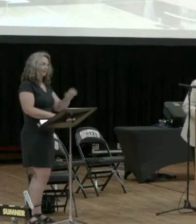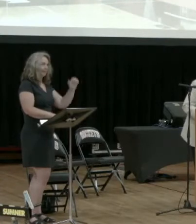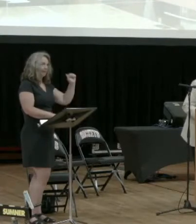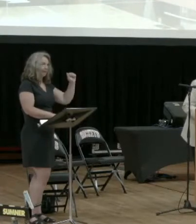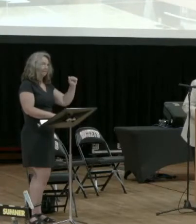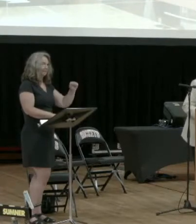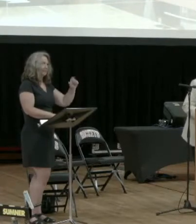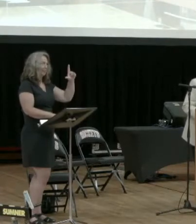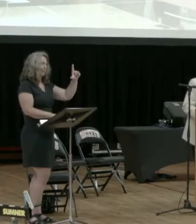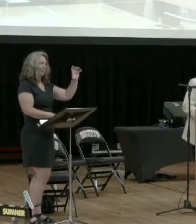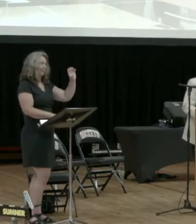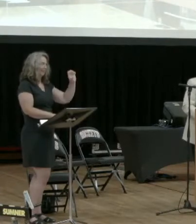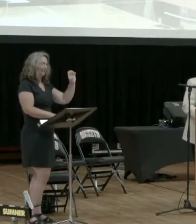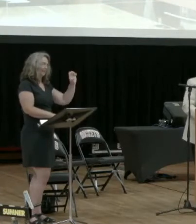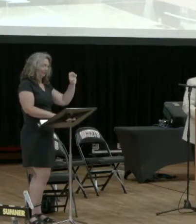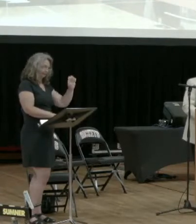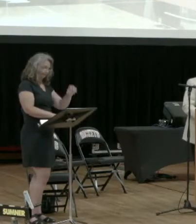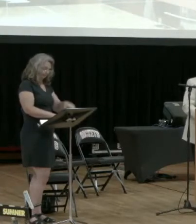Alyssa Lee.